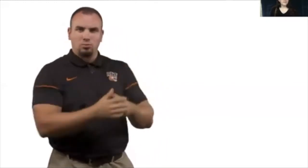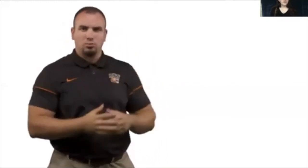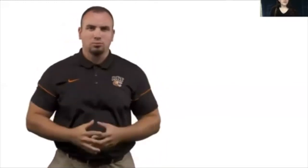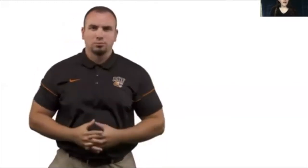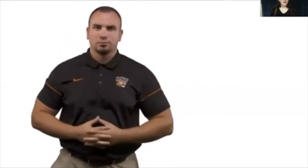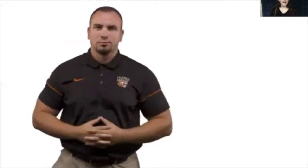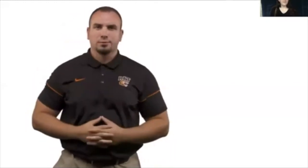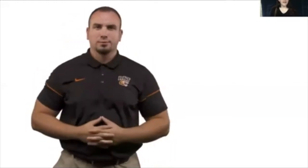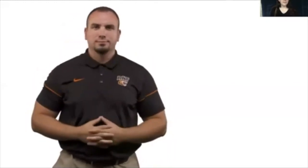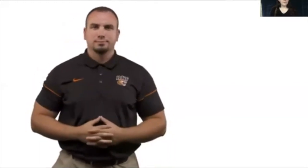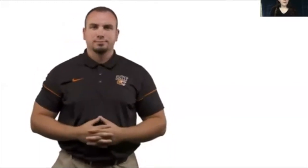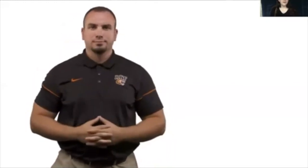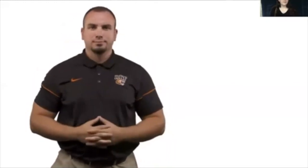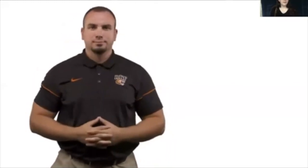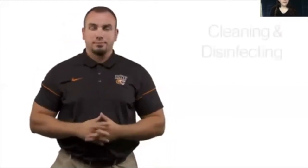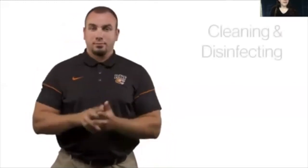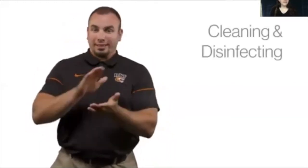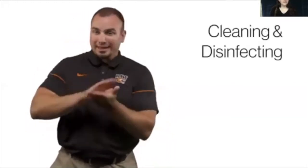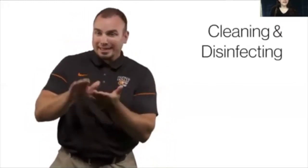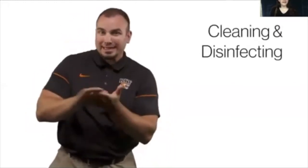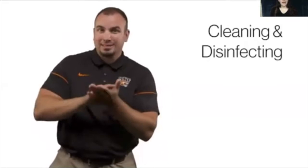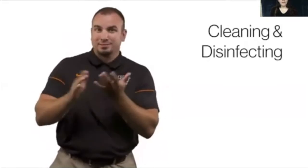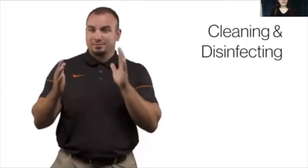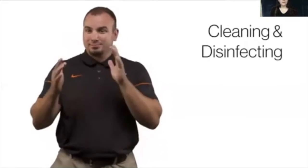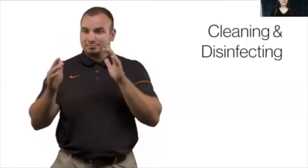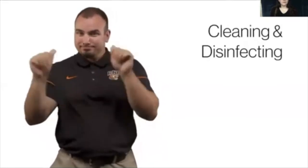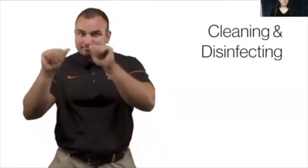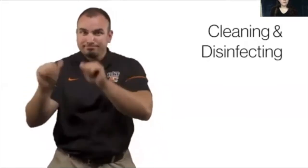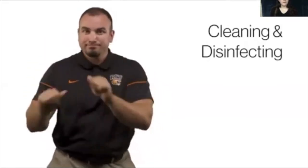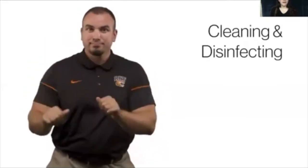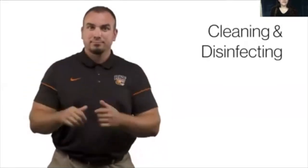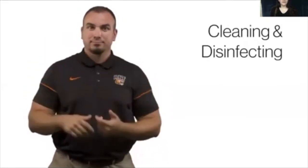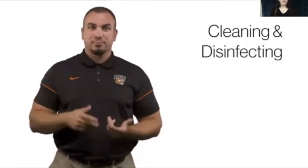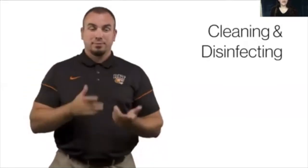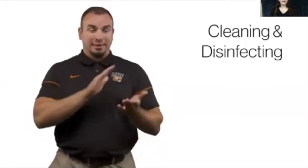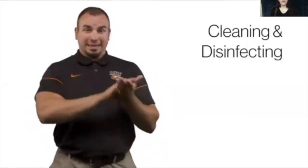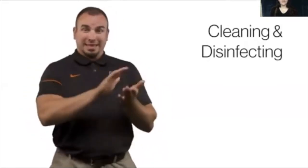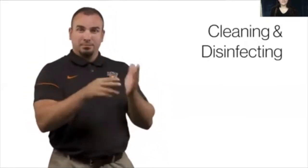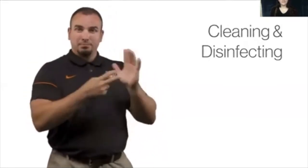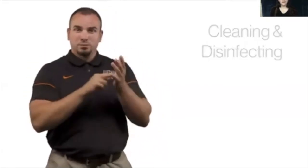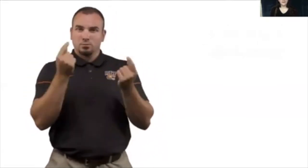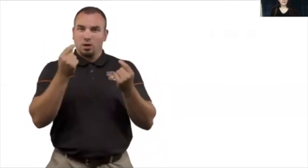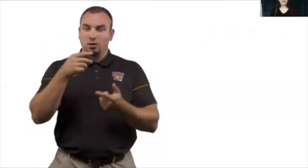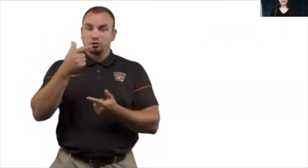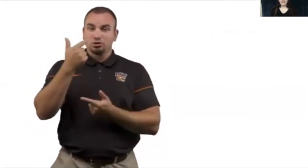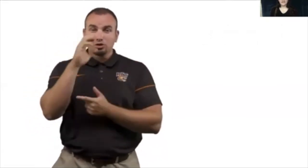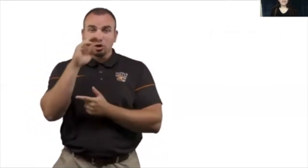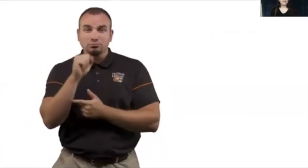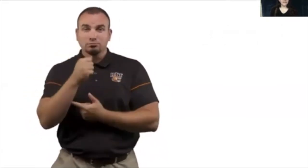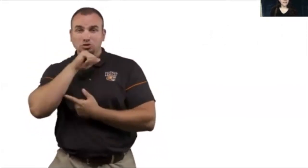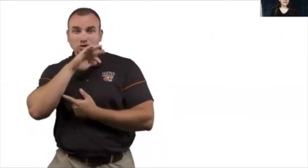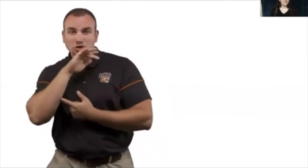Please be sure to follow any maximum number of persons, like in elevators or in rooms, and follow those guidelines. When you're cleaning